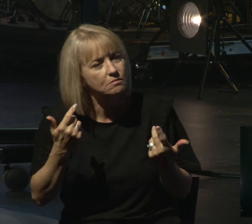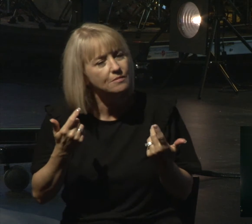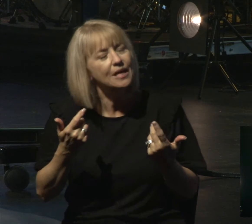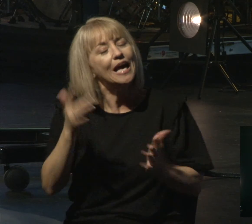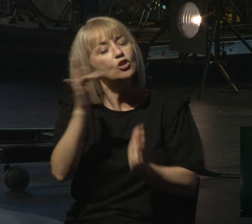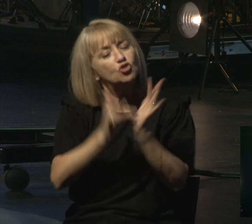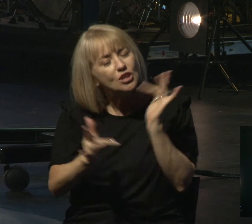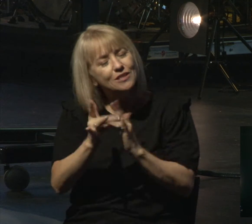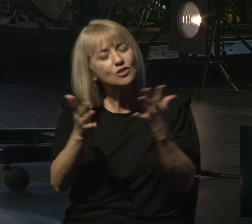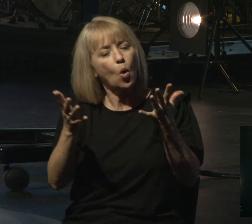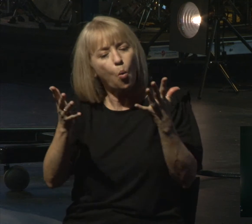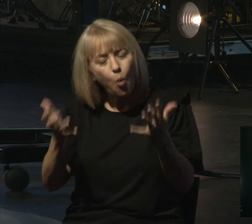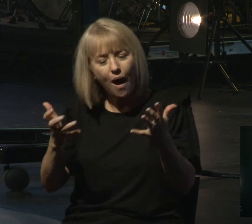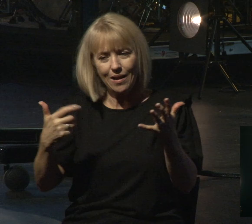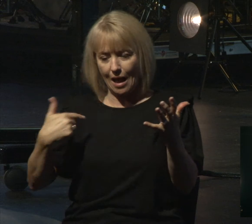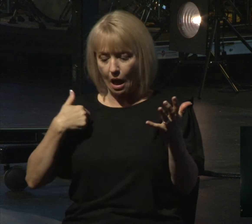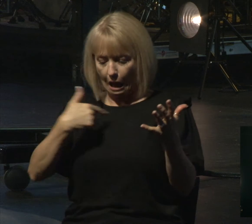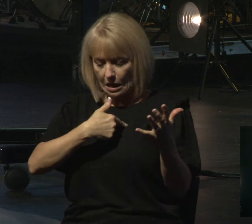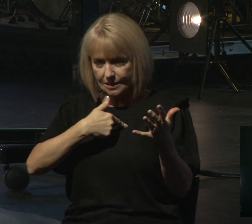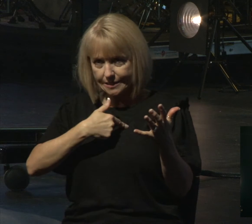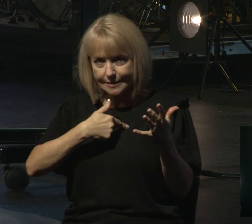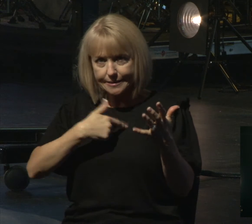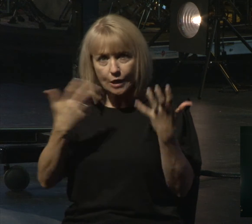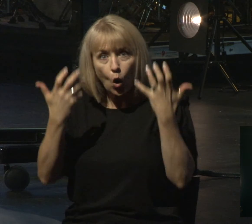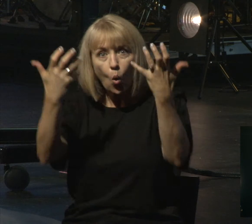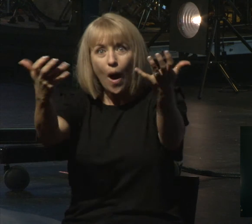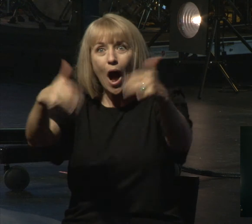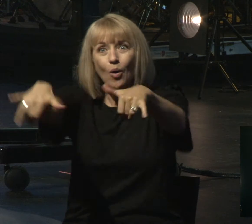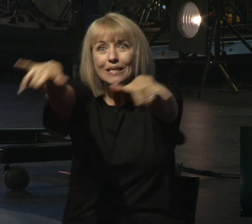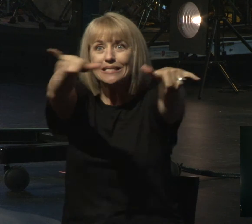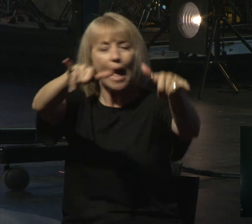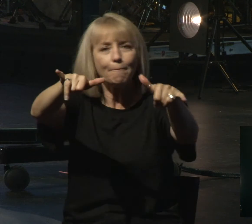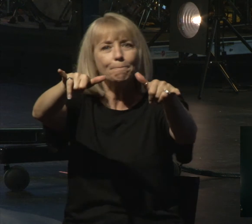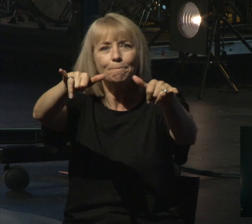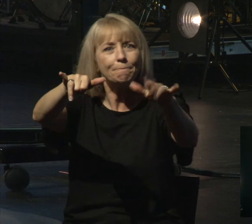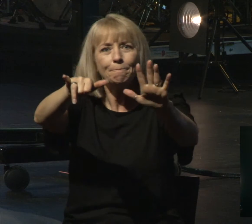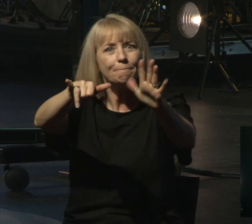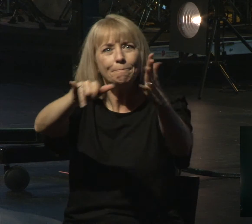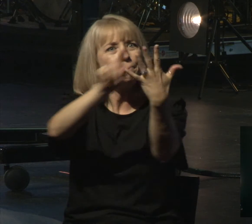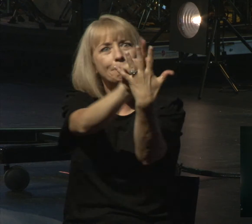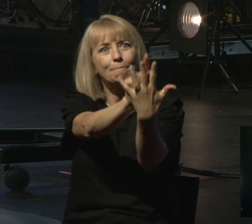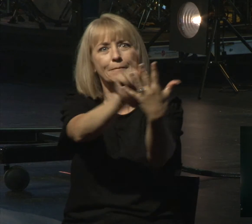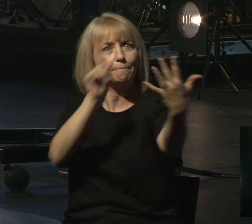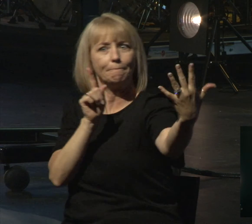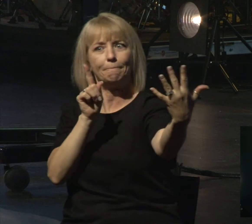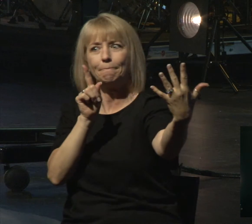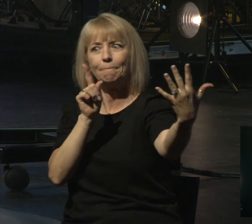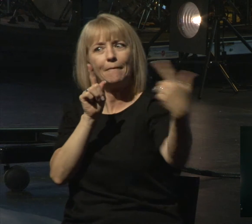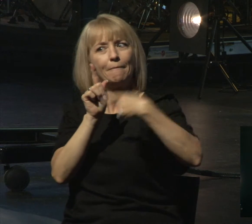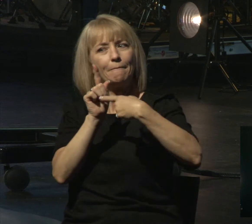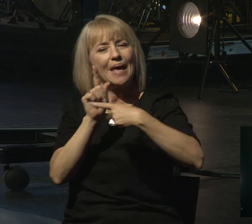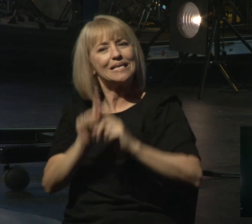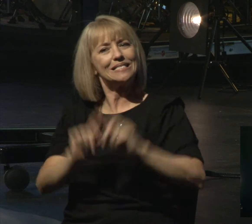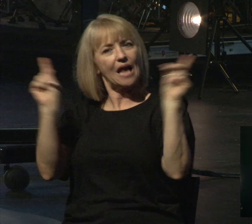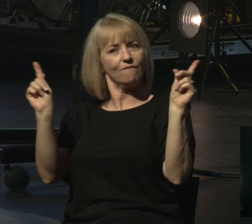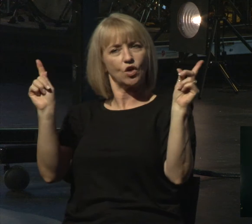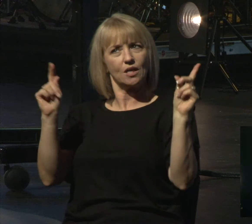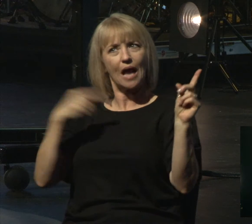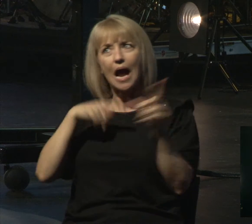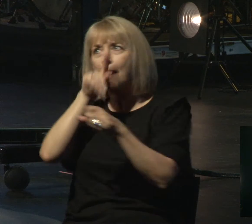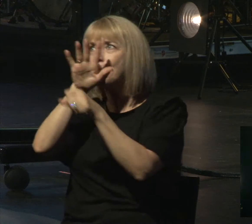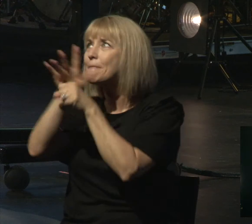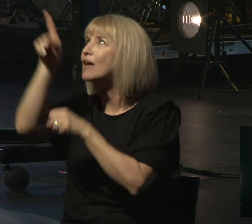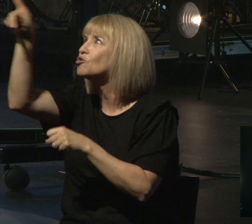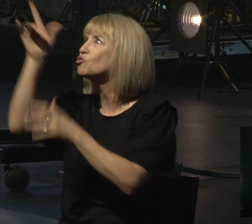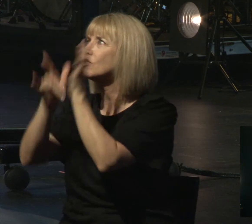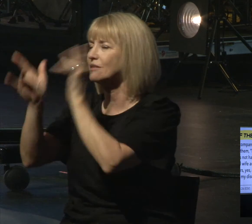do is to step out of what the crowd does and step into a committed relationship with Jesus. And the biggest difference between the crowd